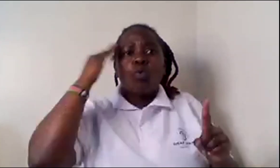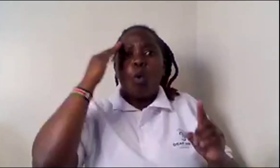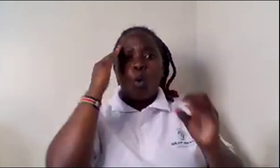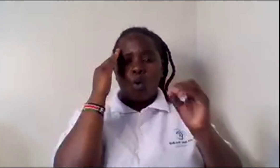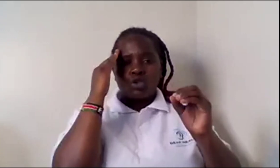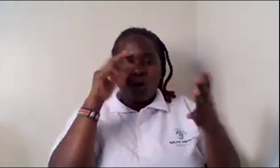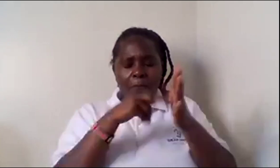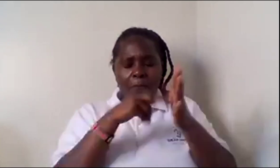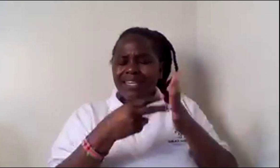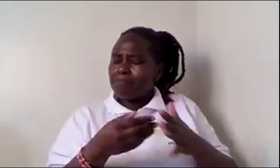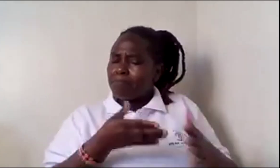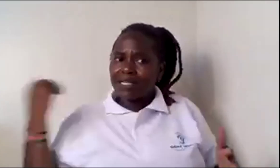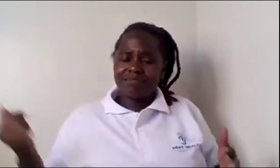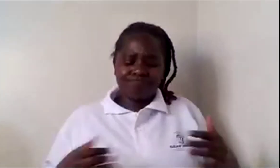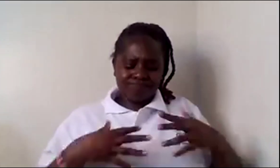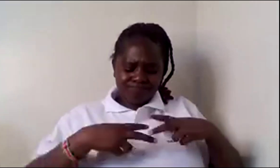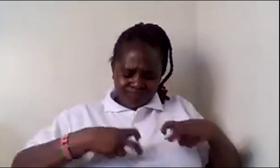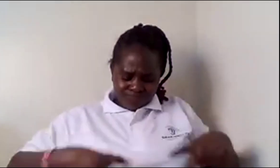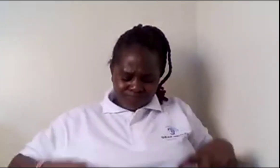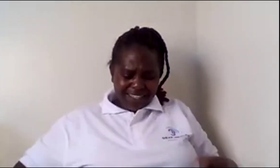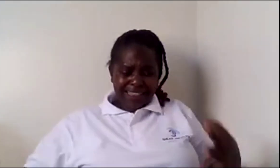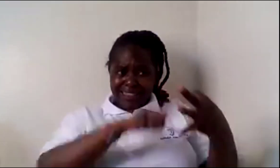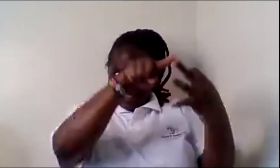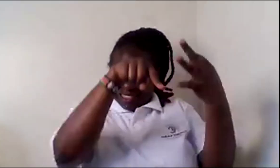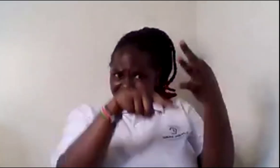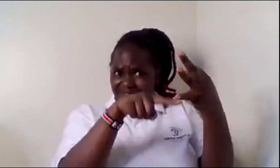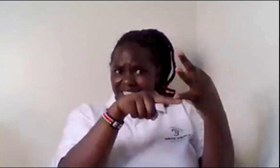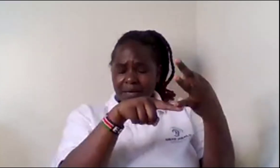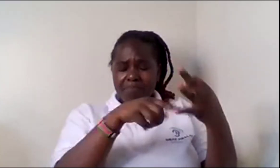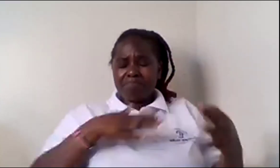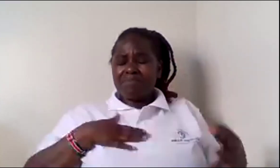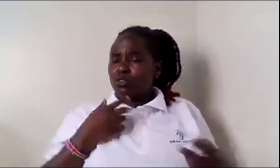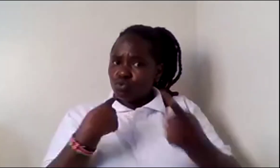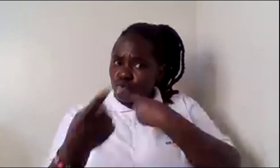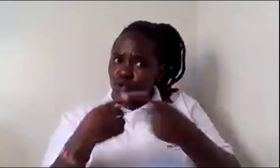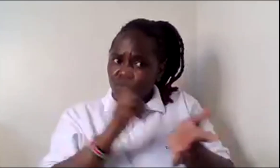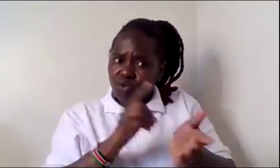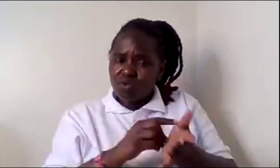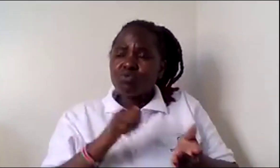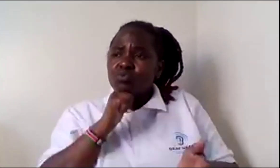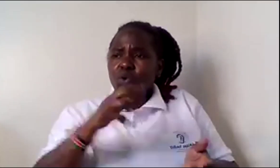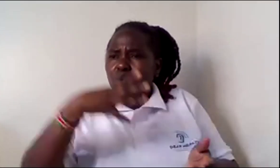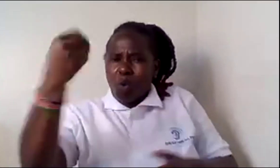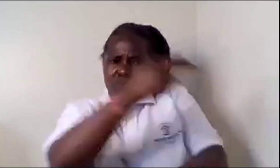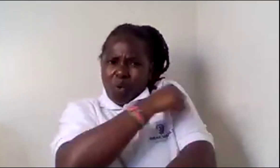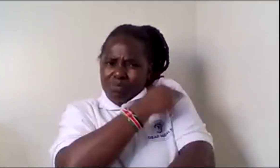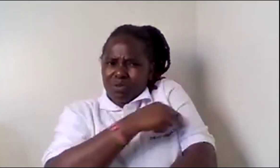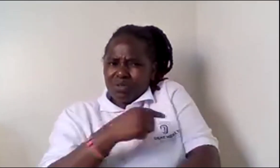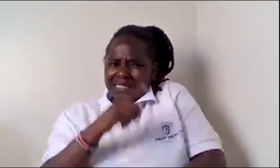screening. Talk to your doctor at least, even when, don't only go to the hospital when you're having very